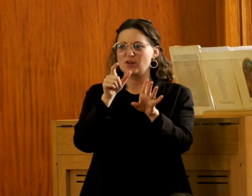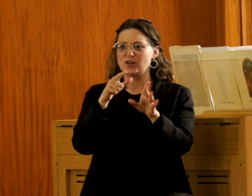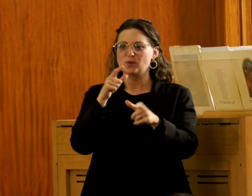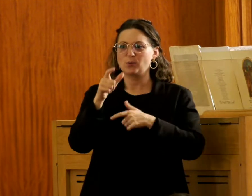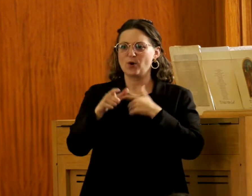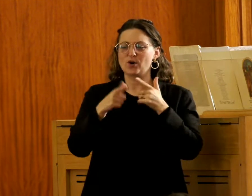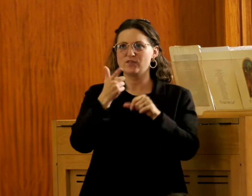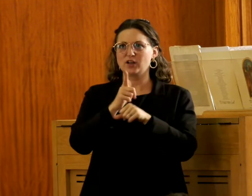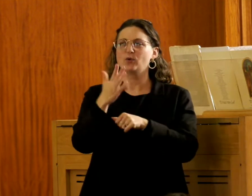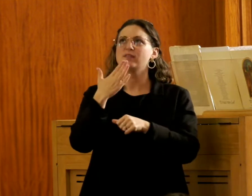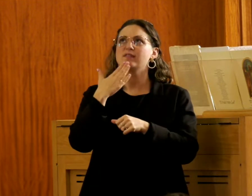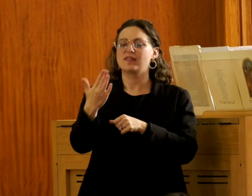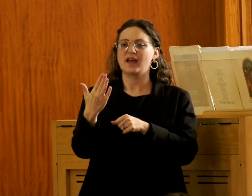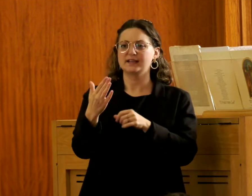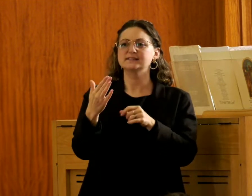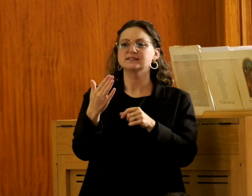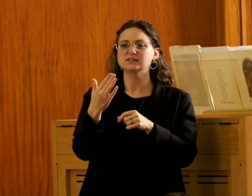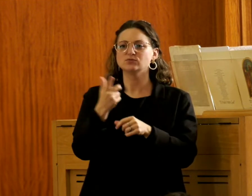be to God.